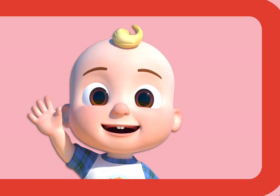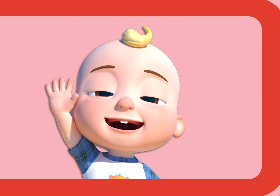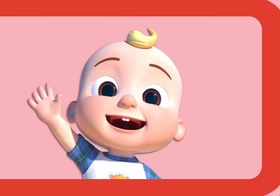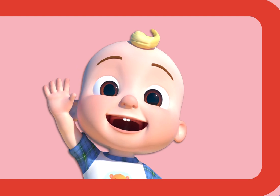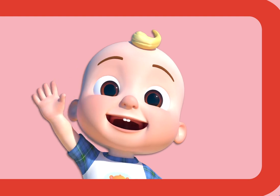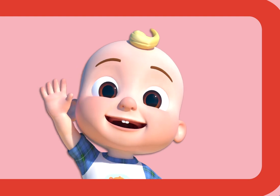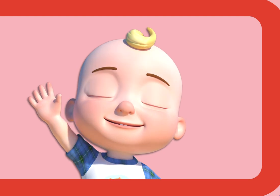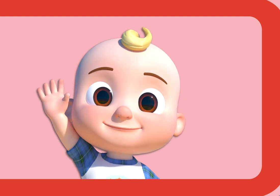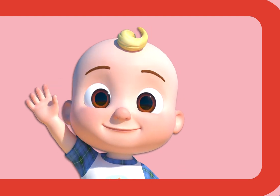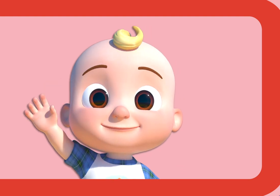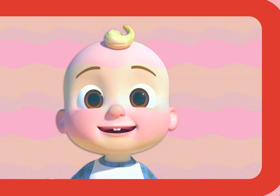JJ.